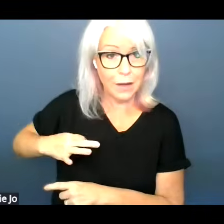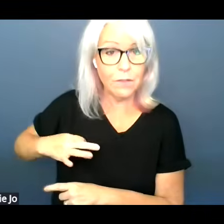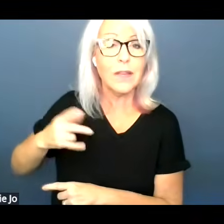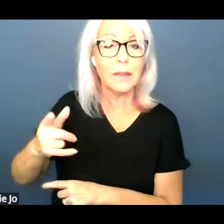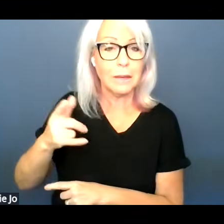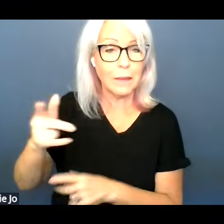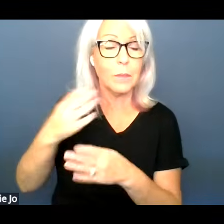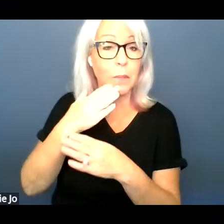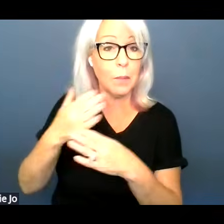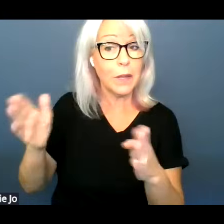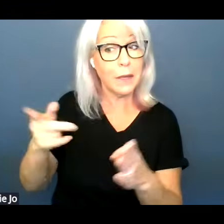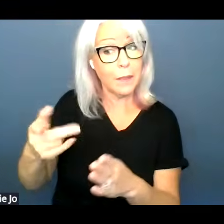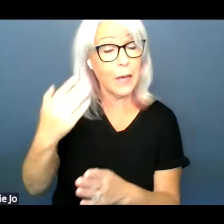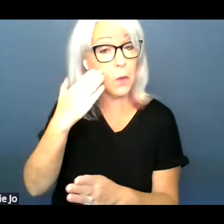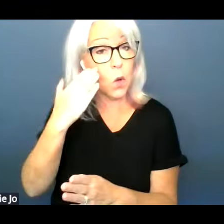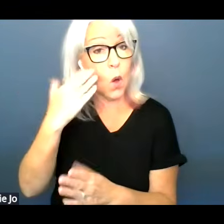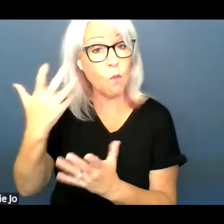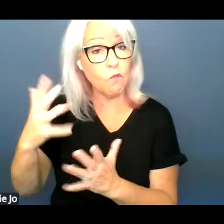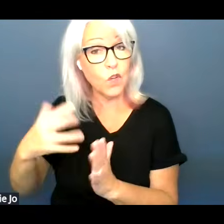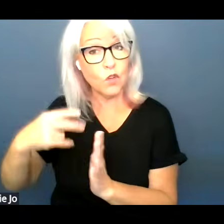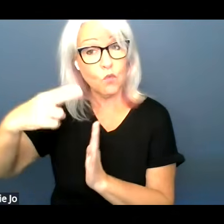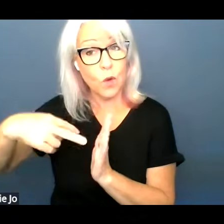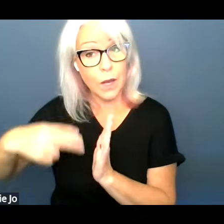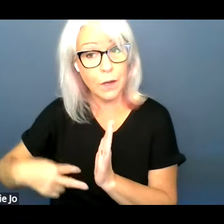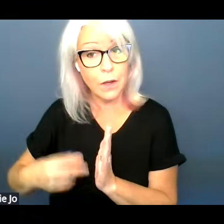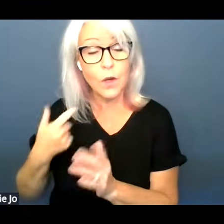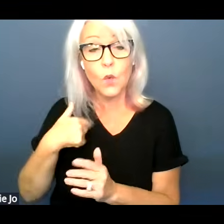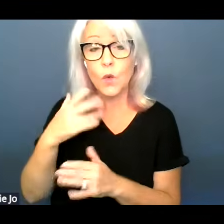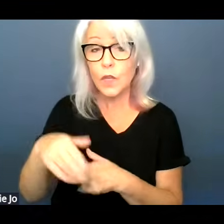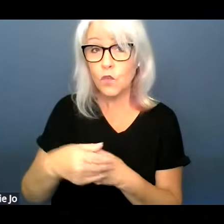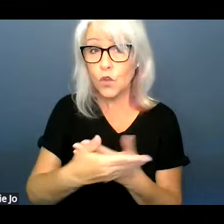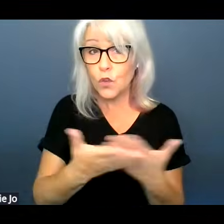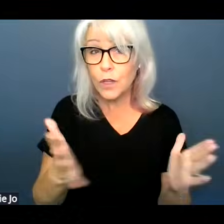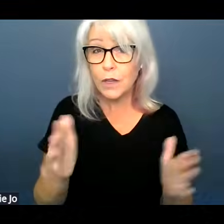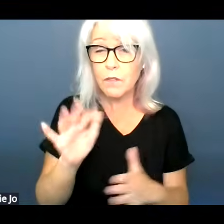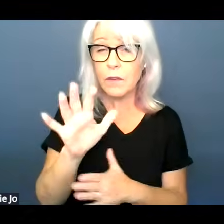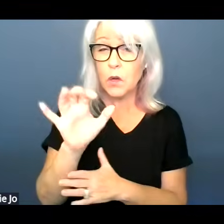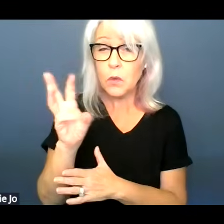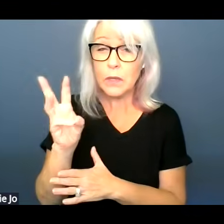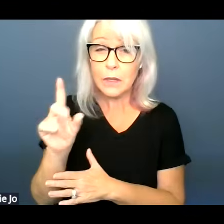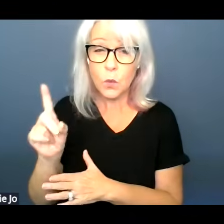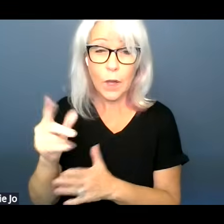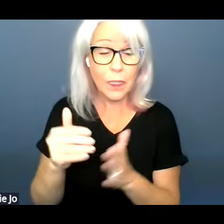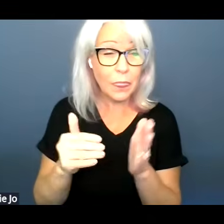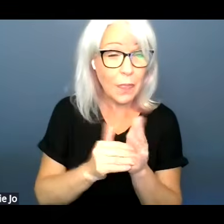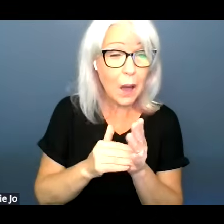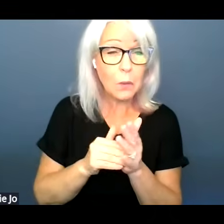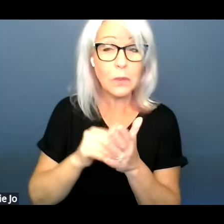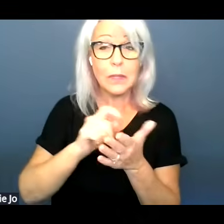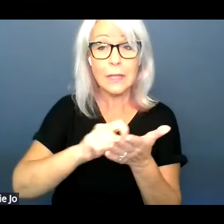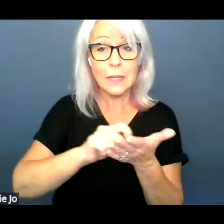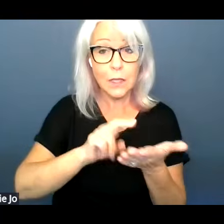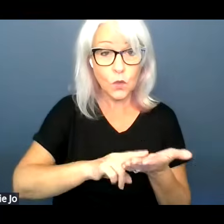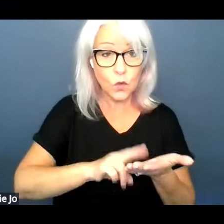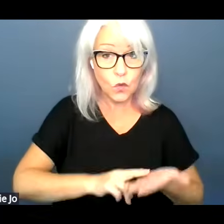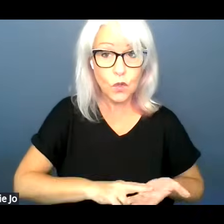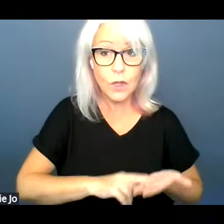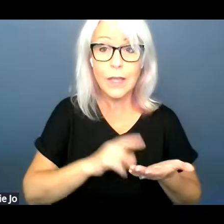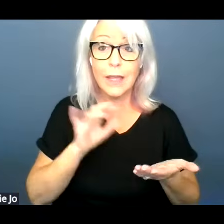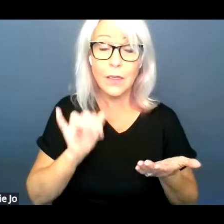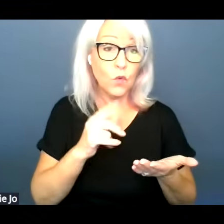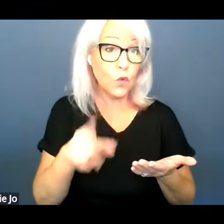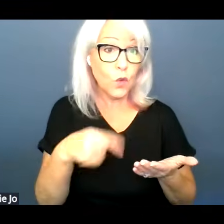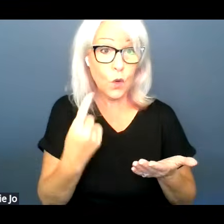it. We turned in 561,000 signatures, but those were just the signatures we collected within the last 6